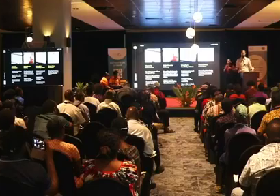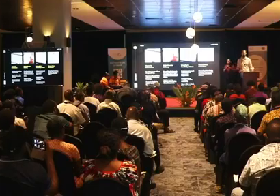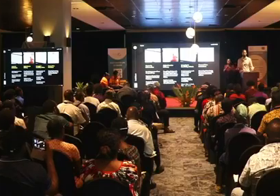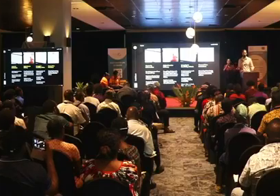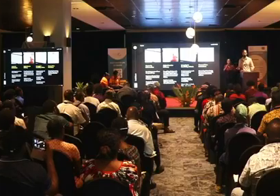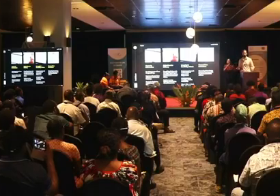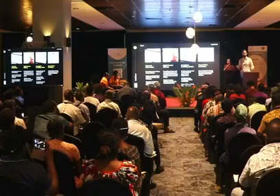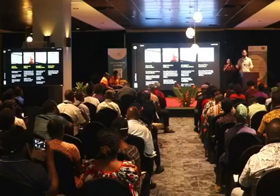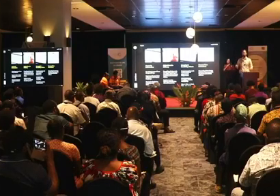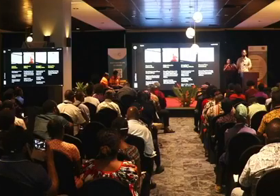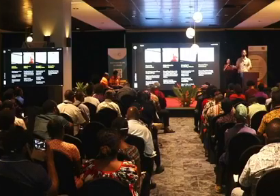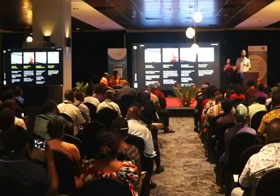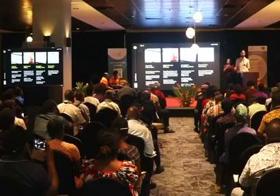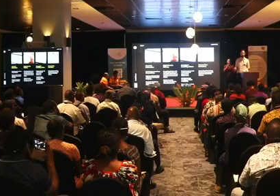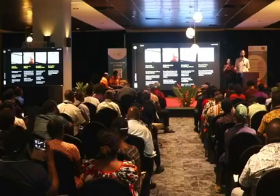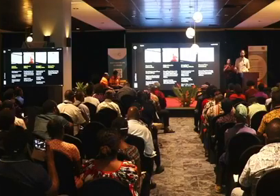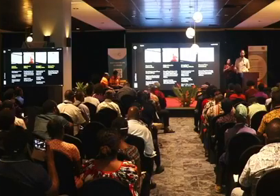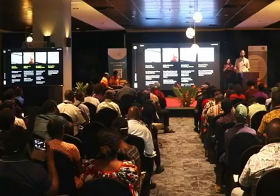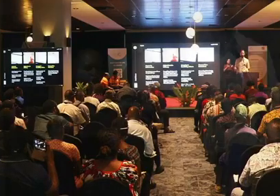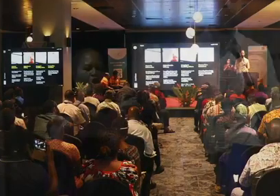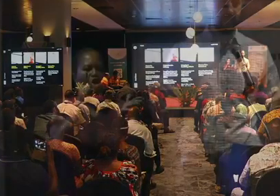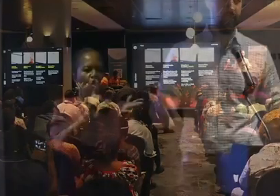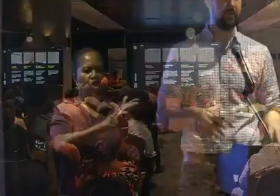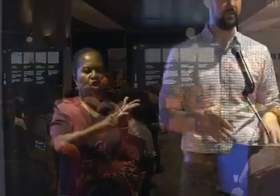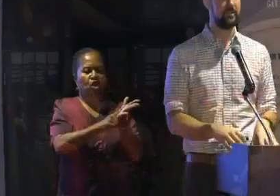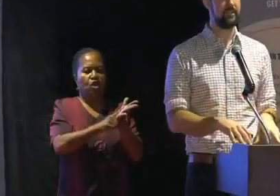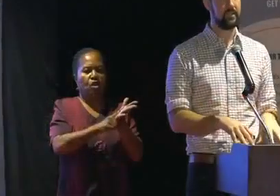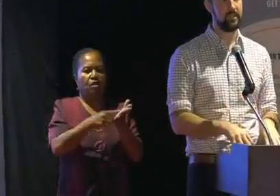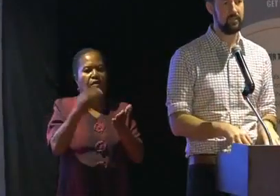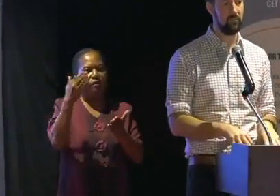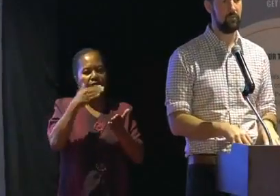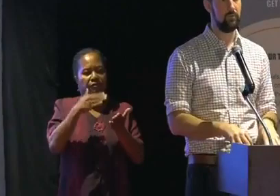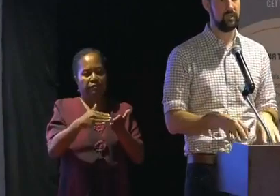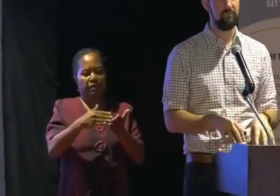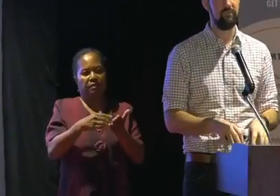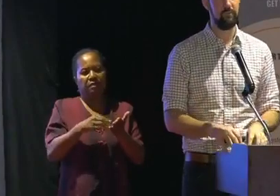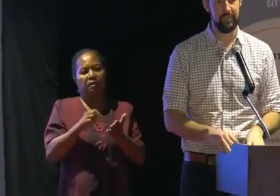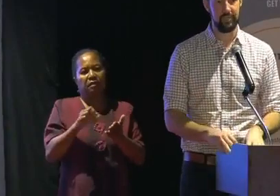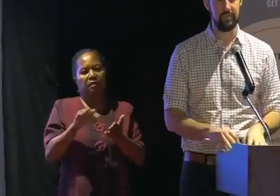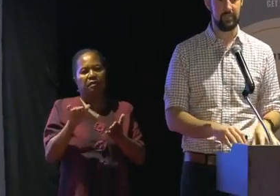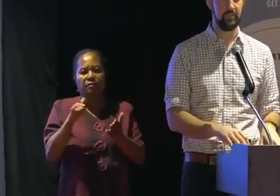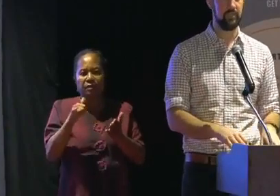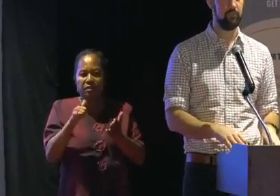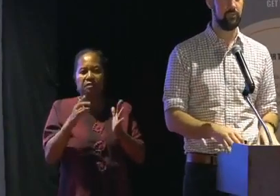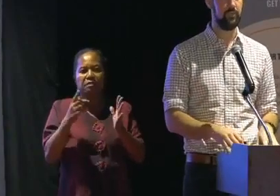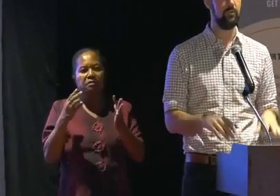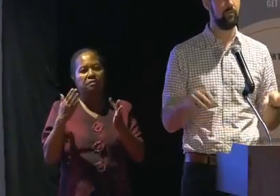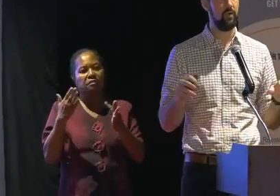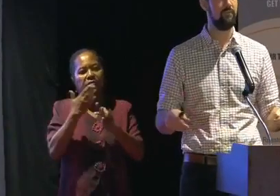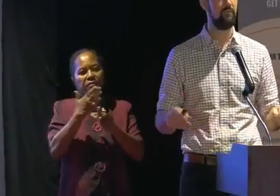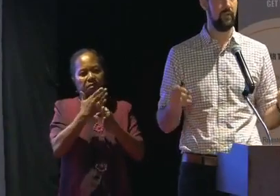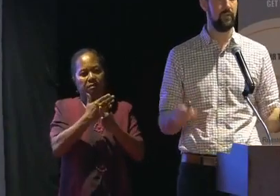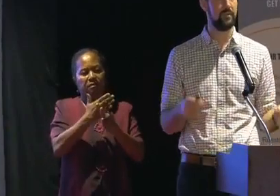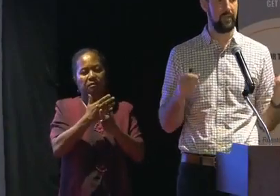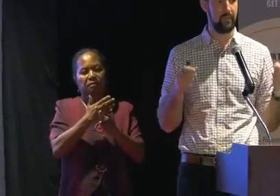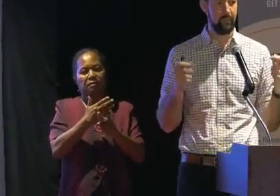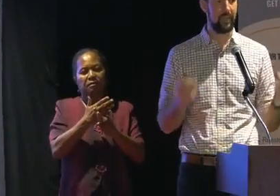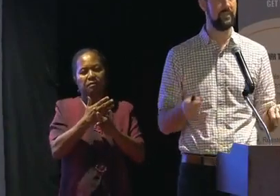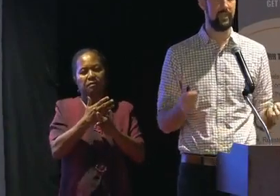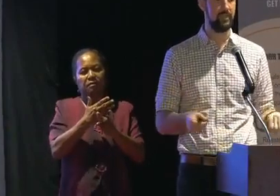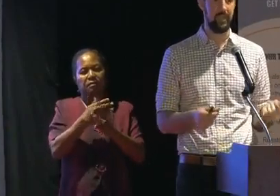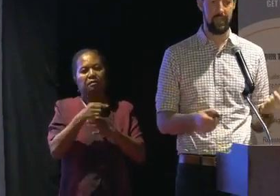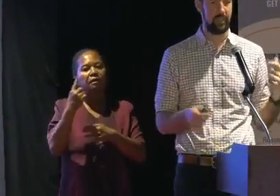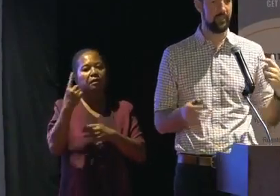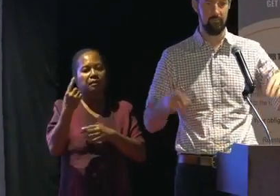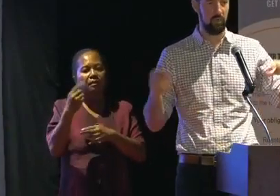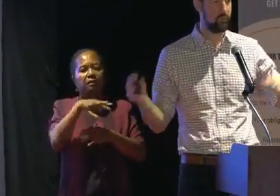front counter for the IRC. Okay, and again, this is accessible. This information is accessible to you wherever there is a